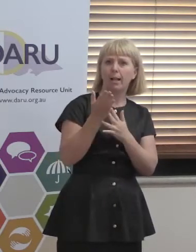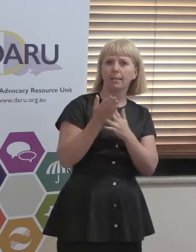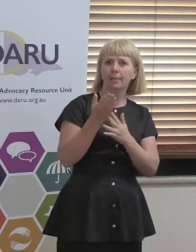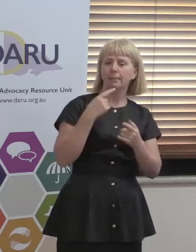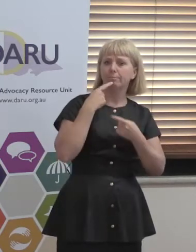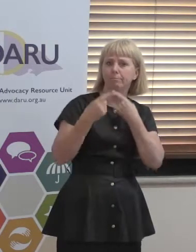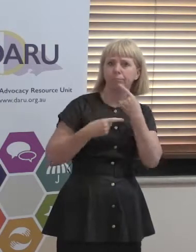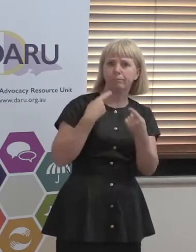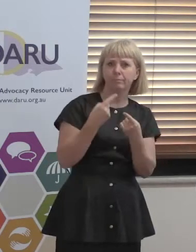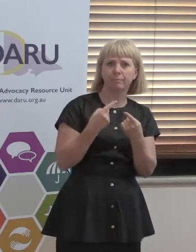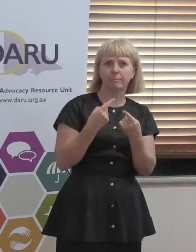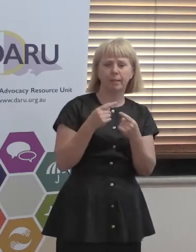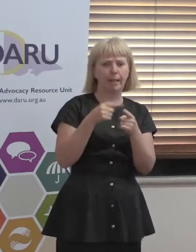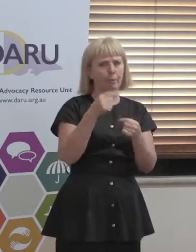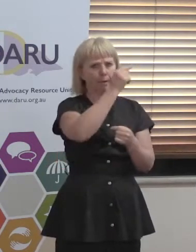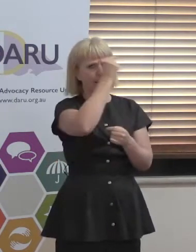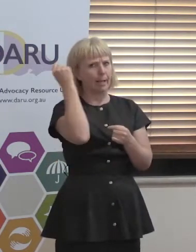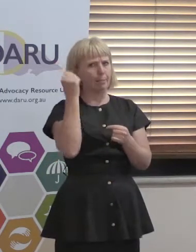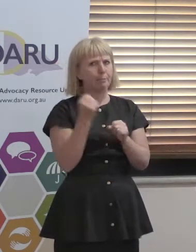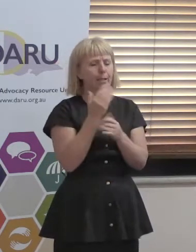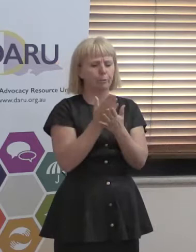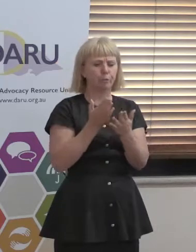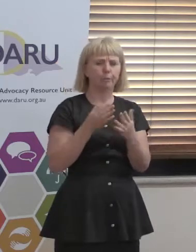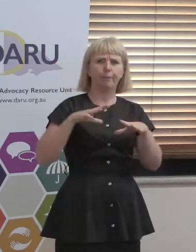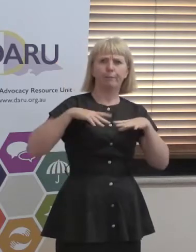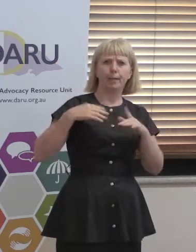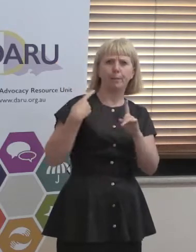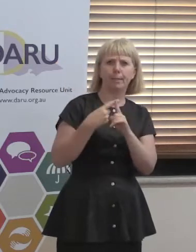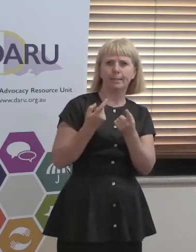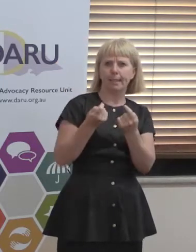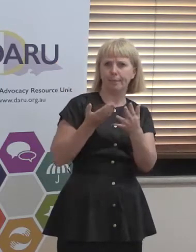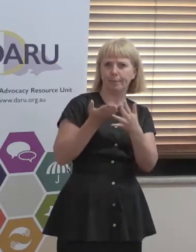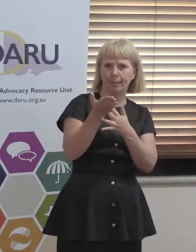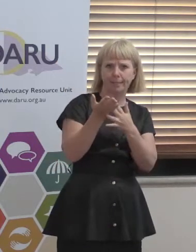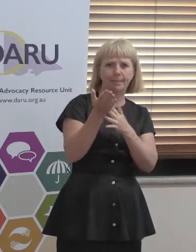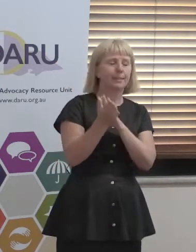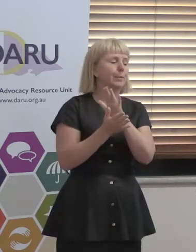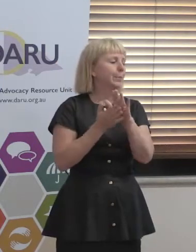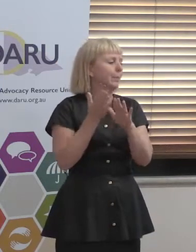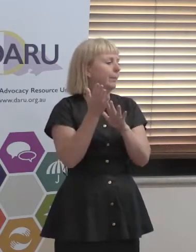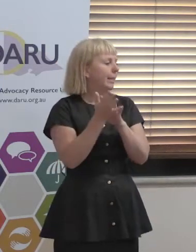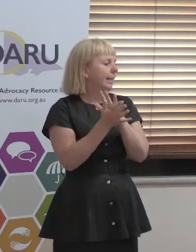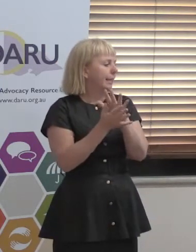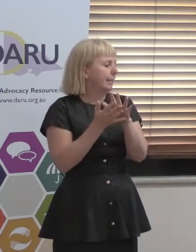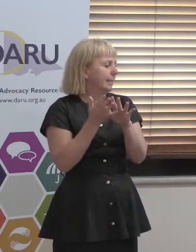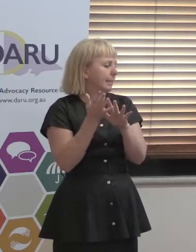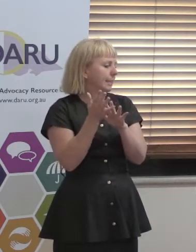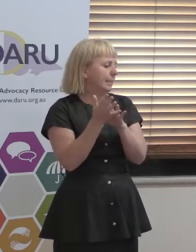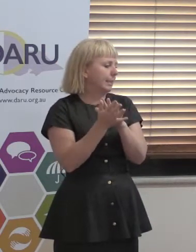be free and as easy as possible to access, the decision was made for it not to